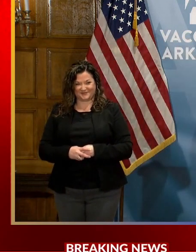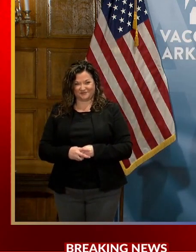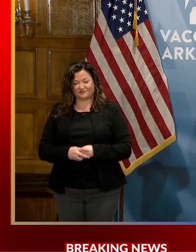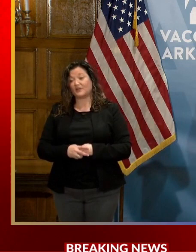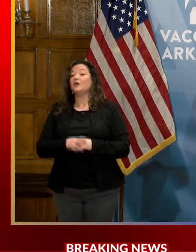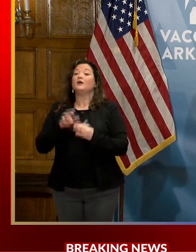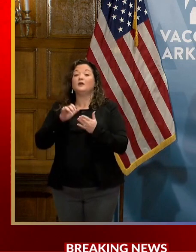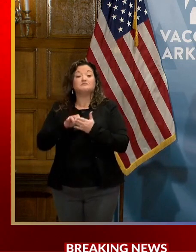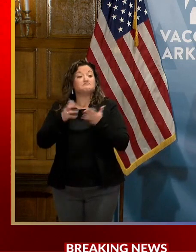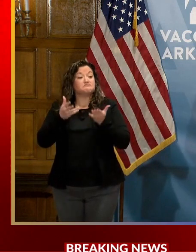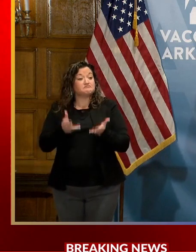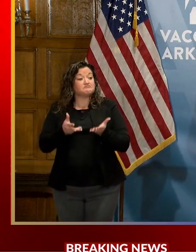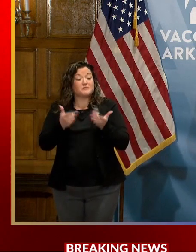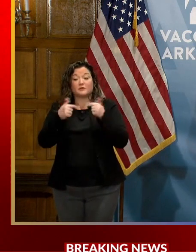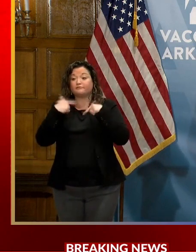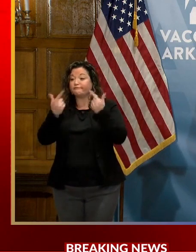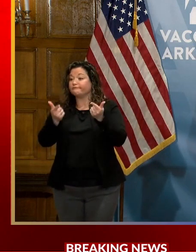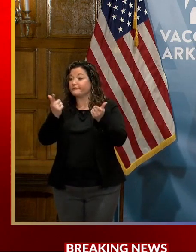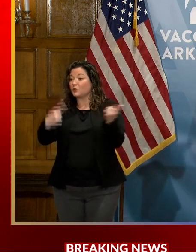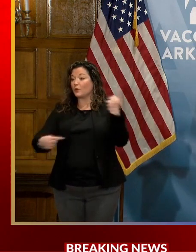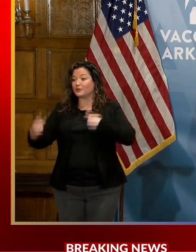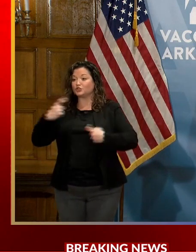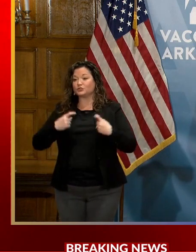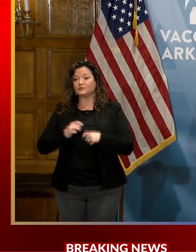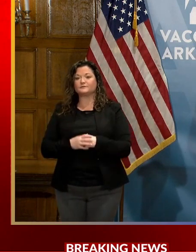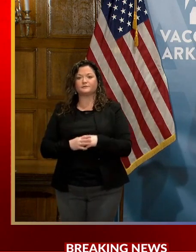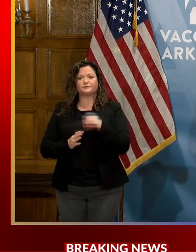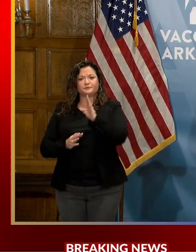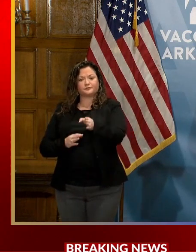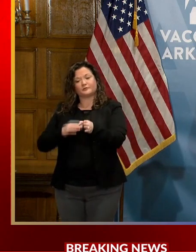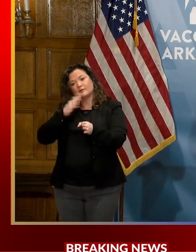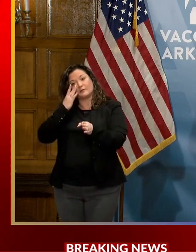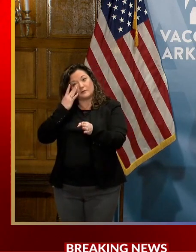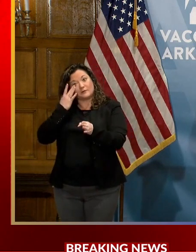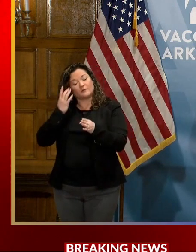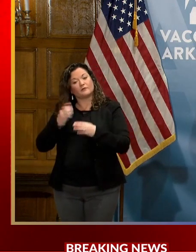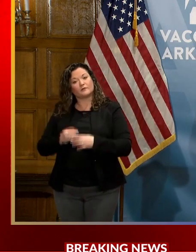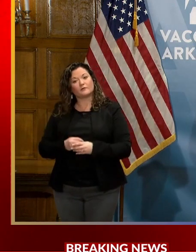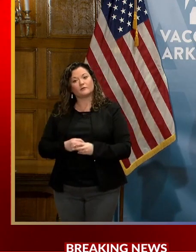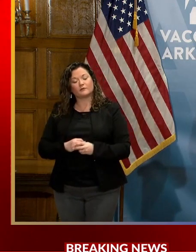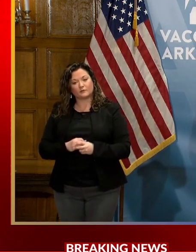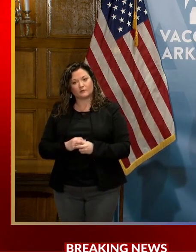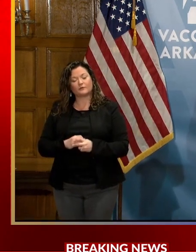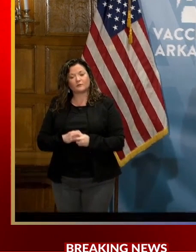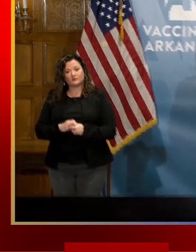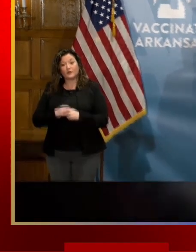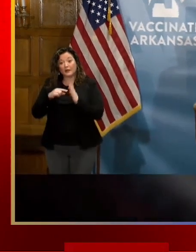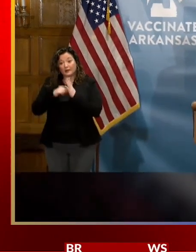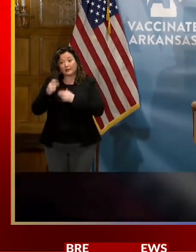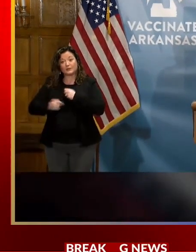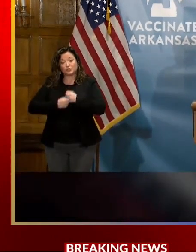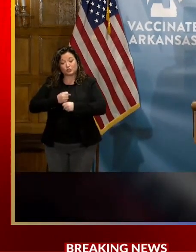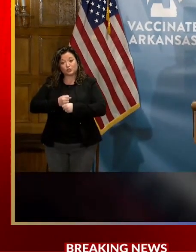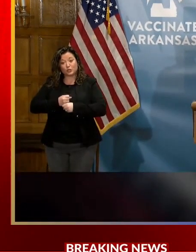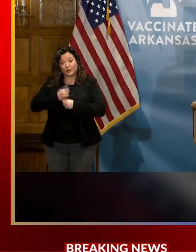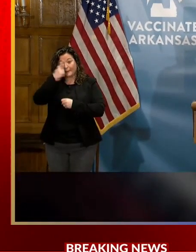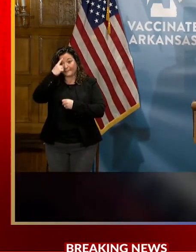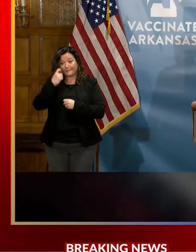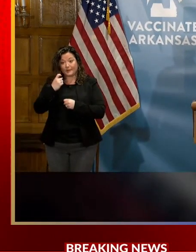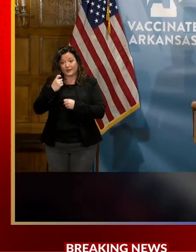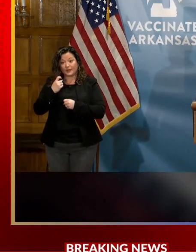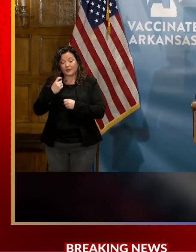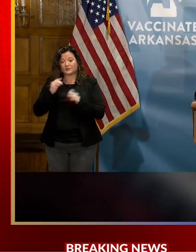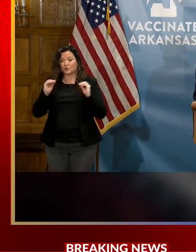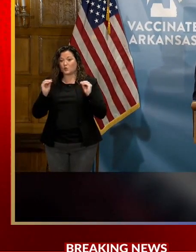With that, we'll take any questions. I guess this year, because there's no emergency in